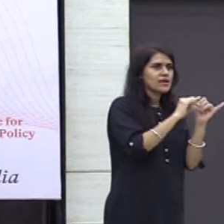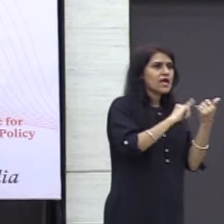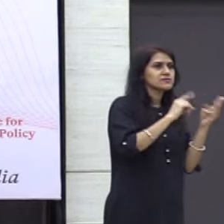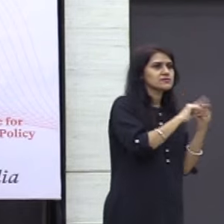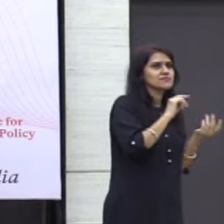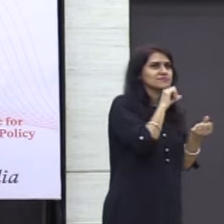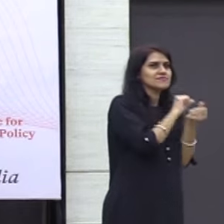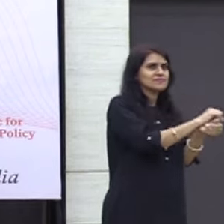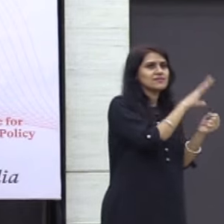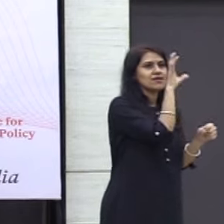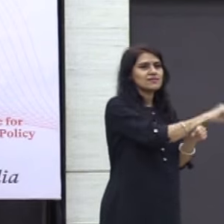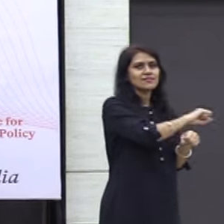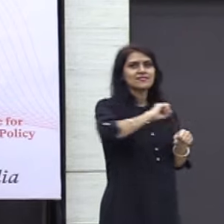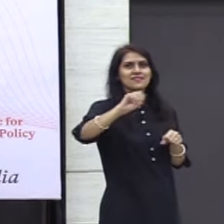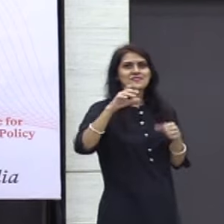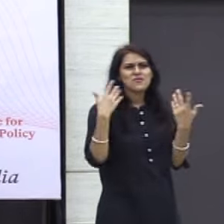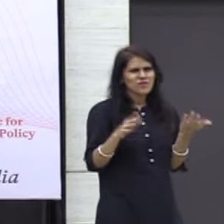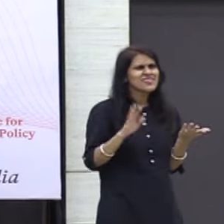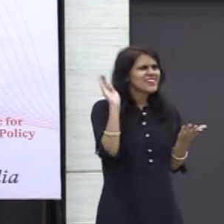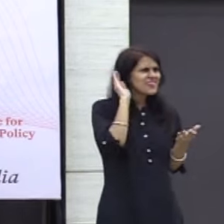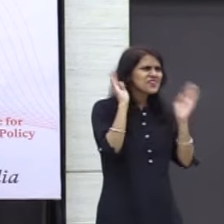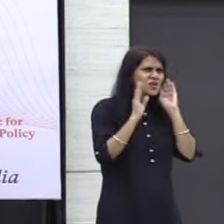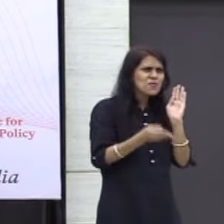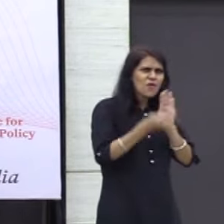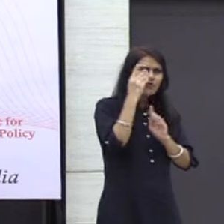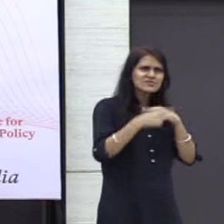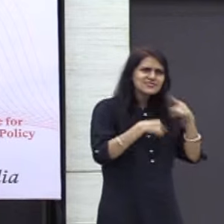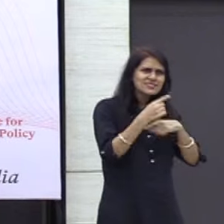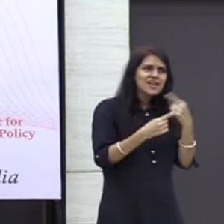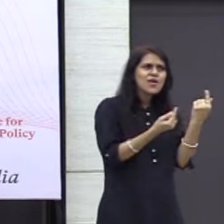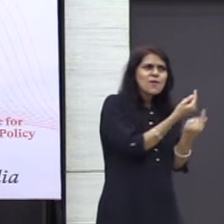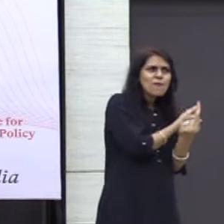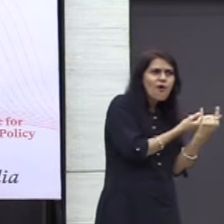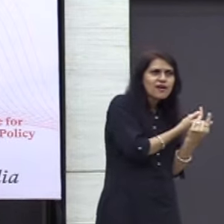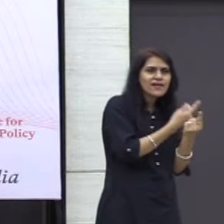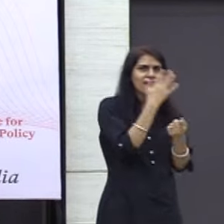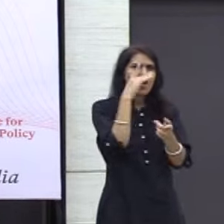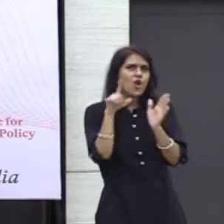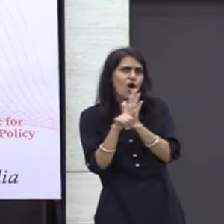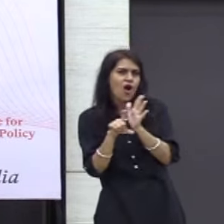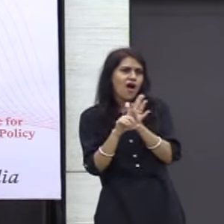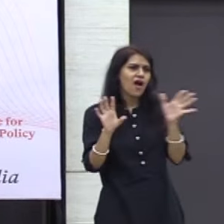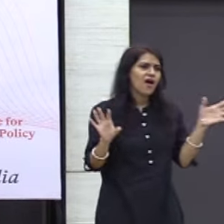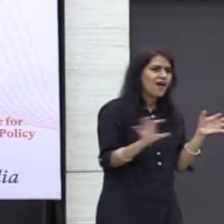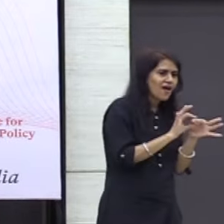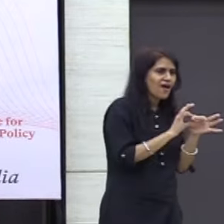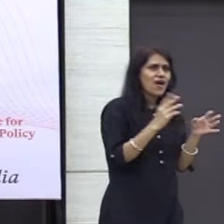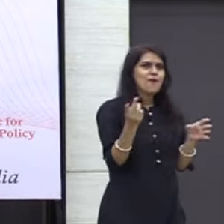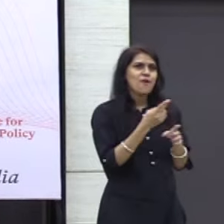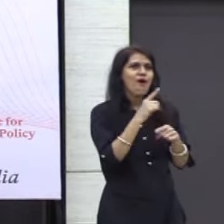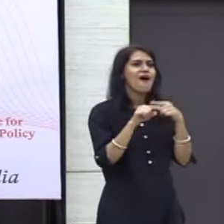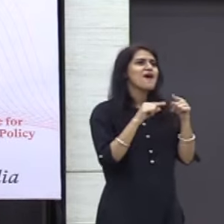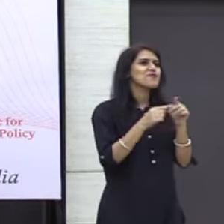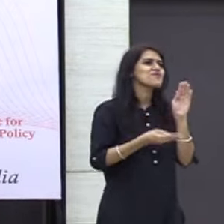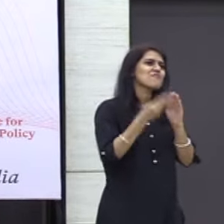diya. So you can't have a democratic country where the functioning of the